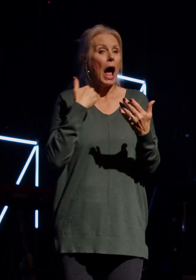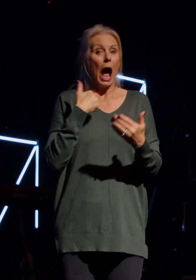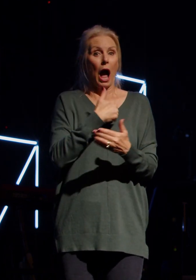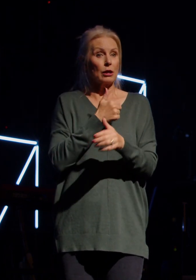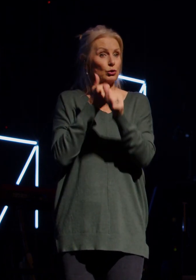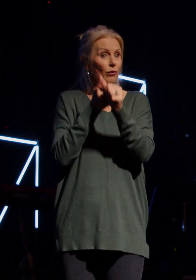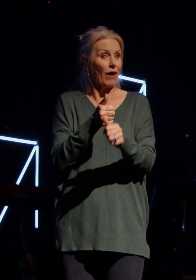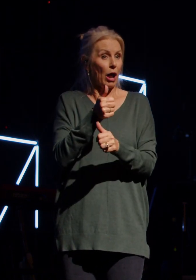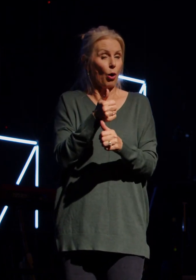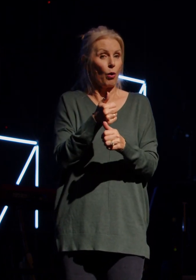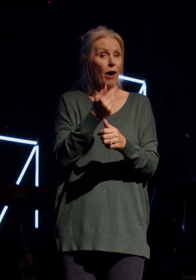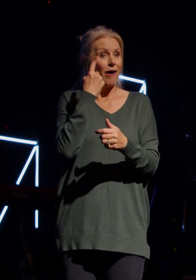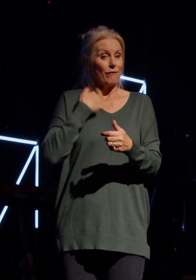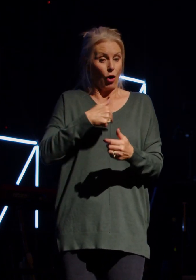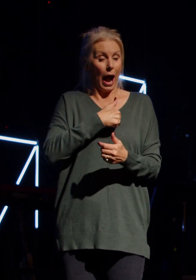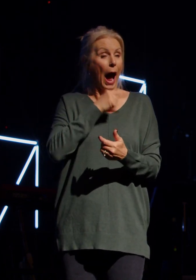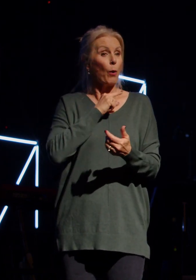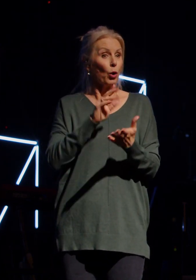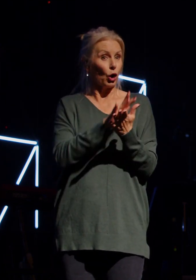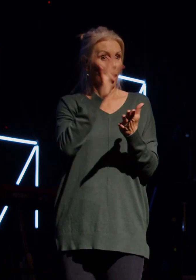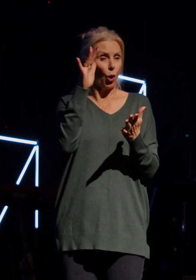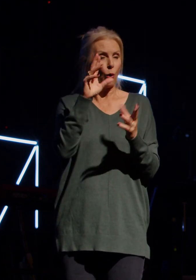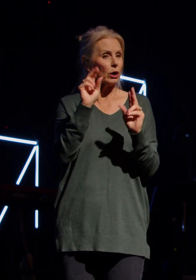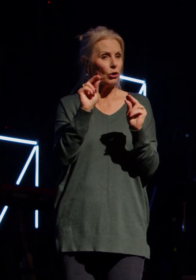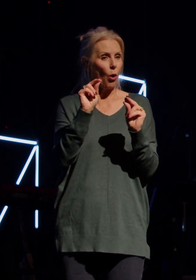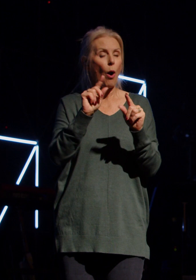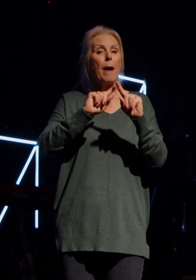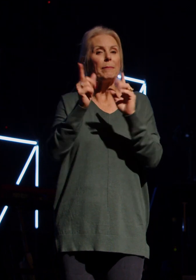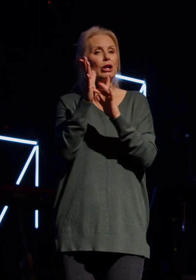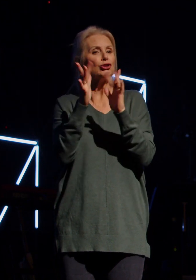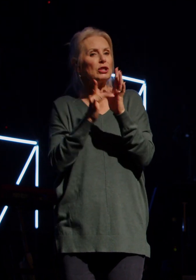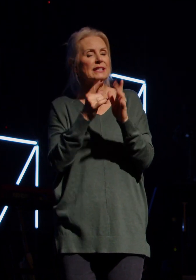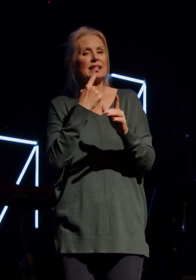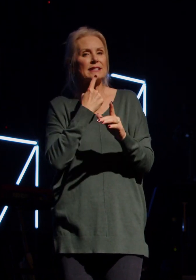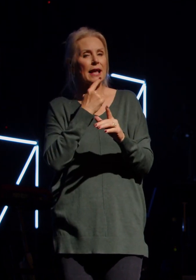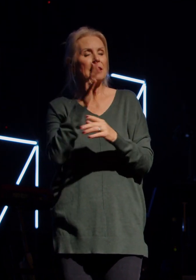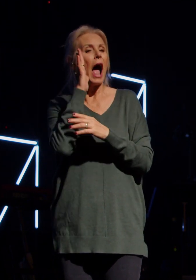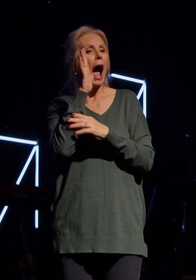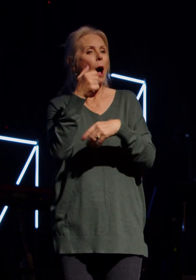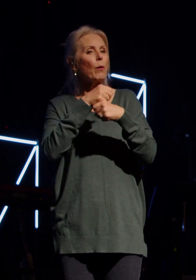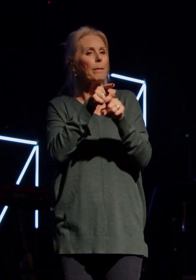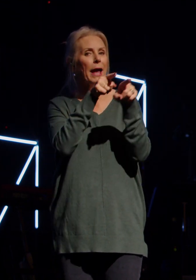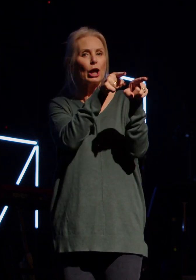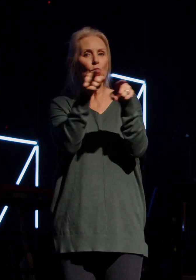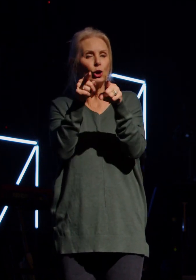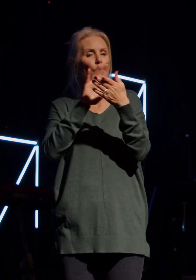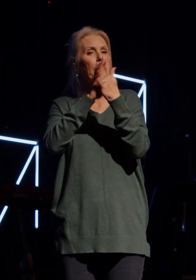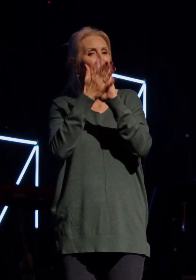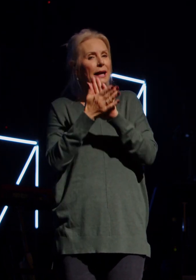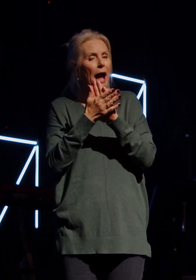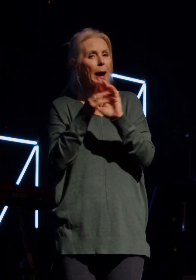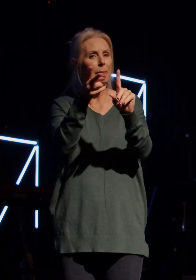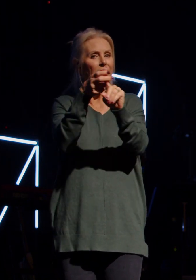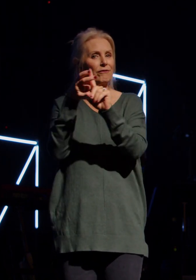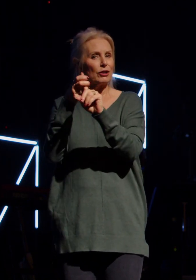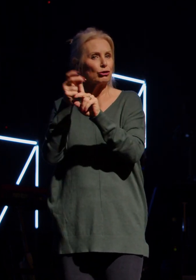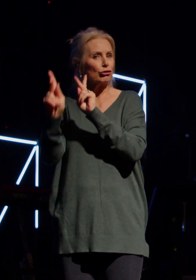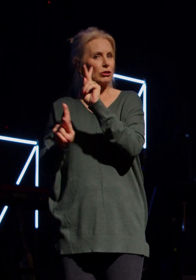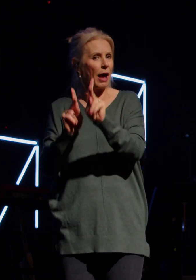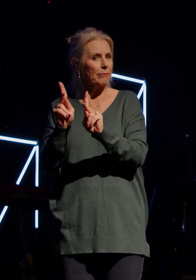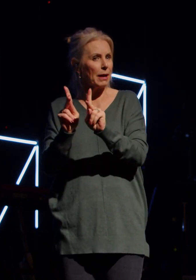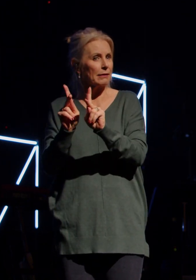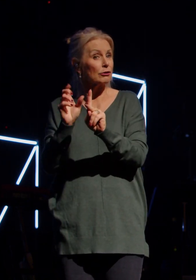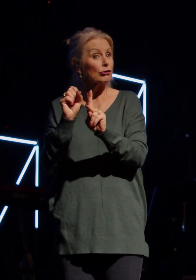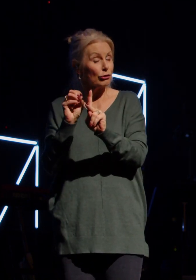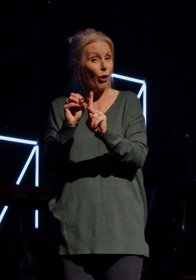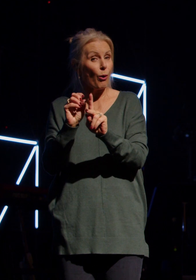glory, but Jesus says, "Follow me and I will make you become fishers of men." That Jesus wants us to follow him and bring others along with